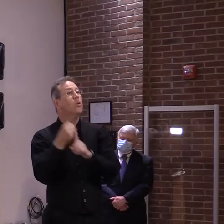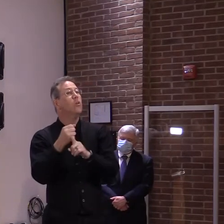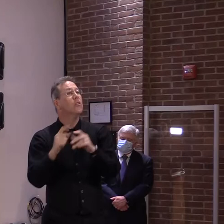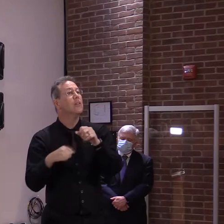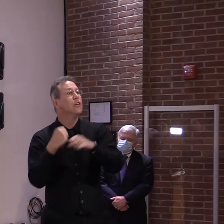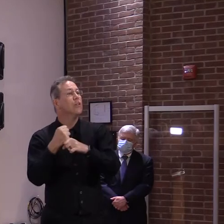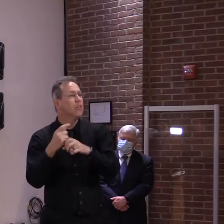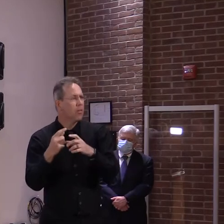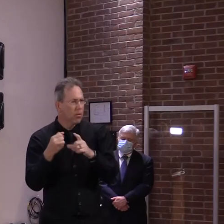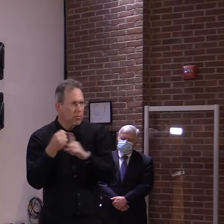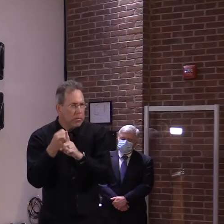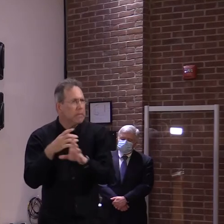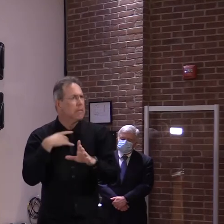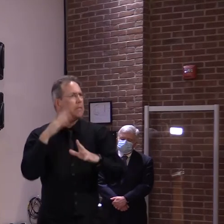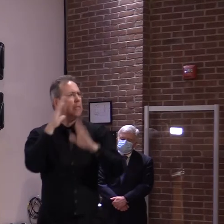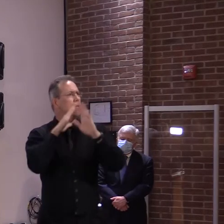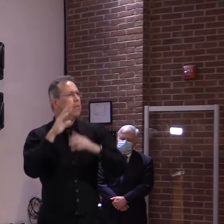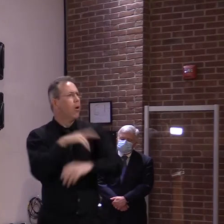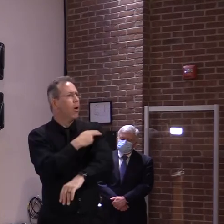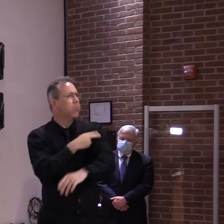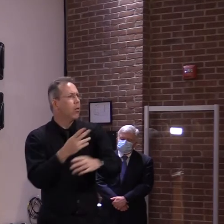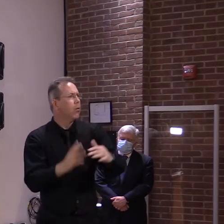associated. But the reality is,